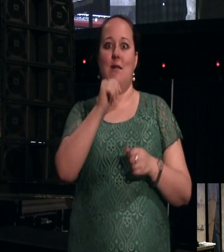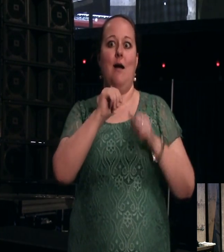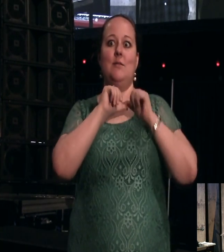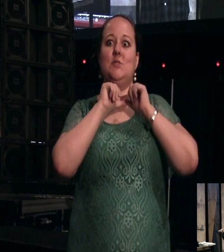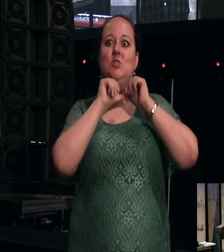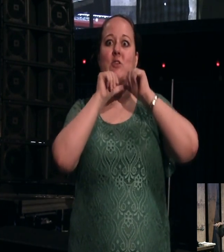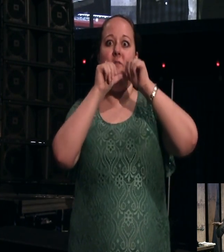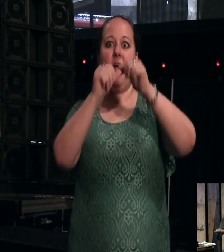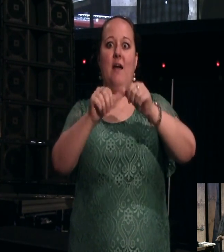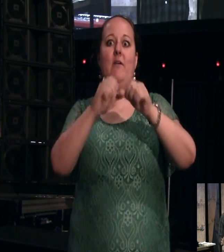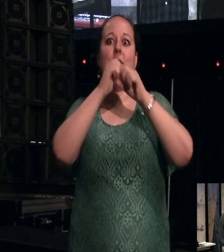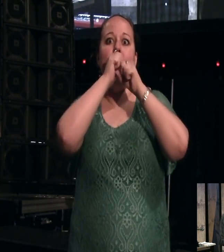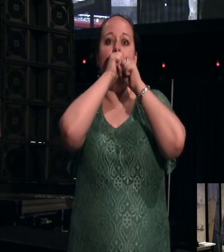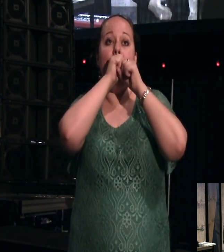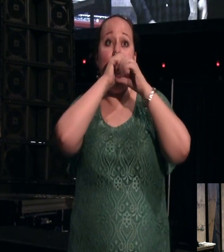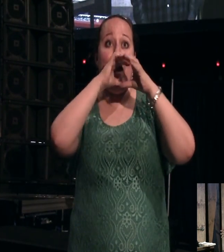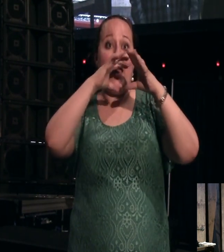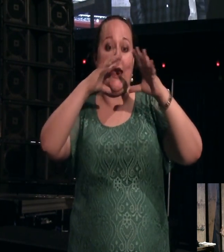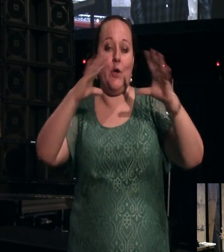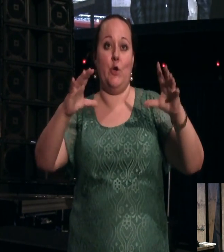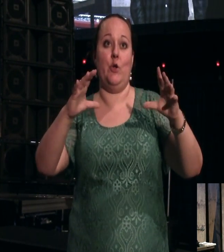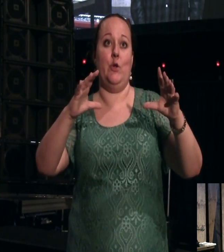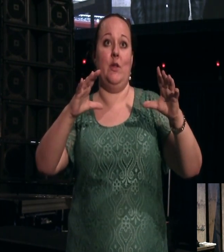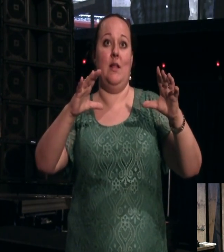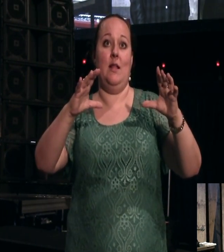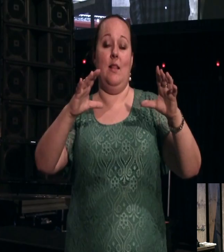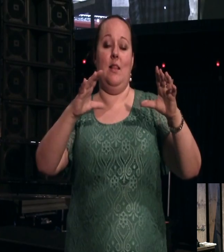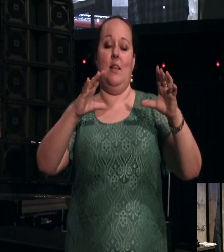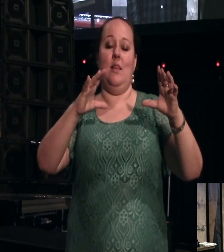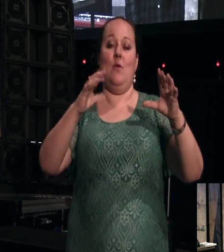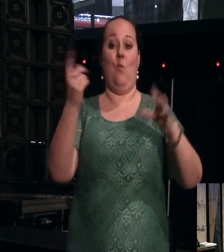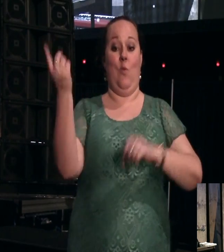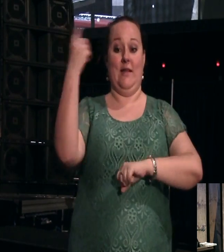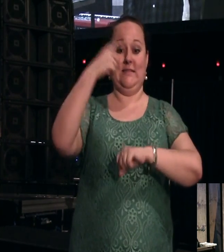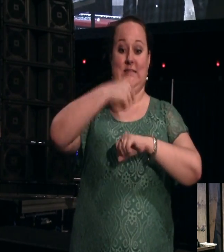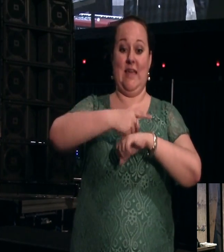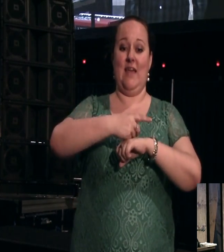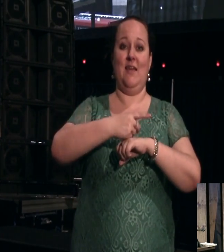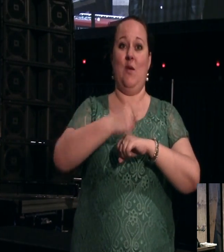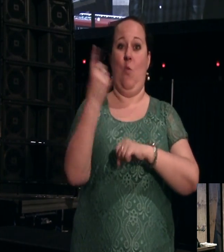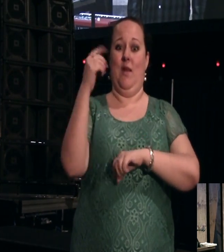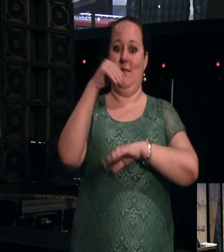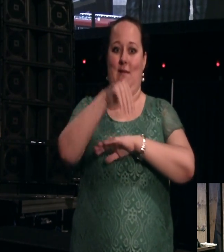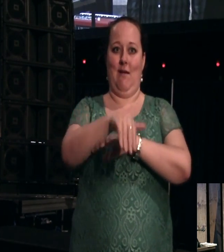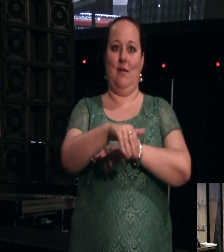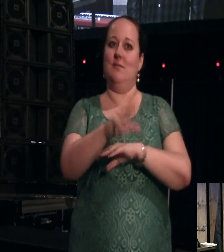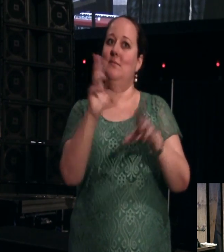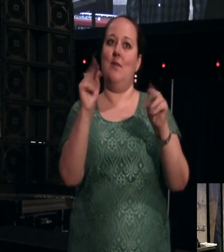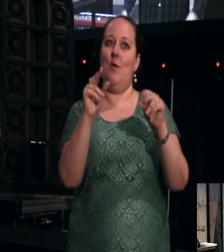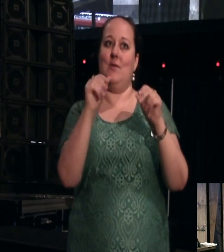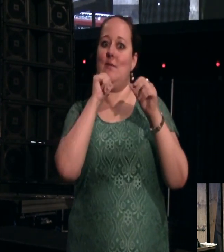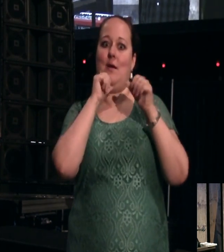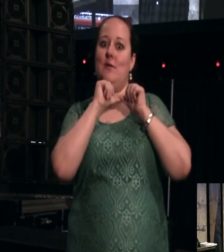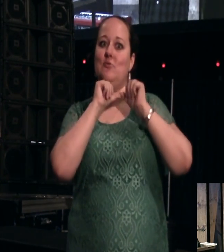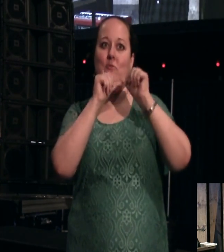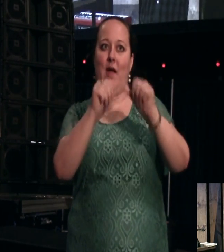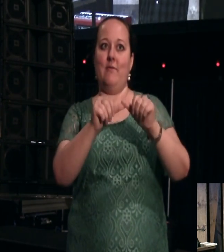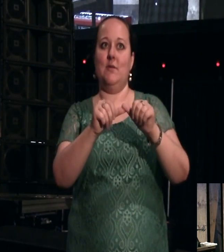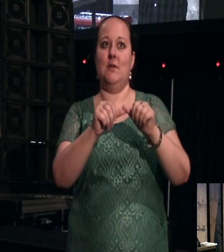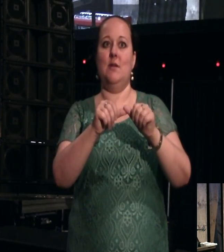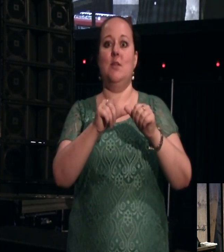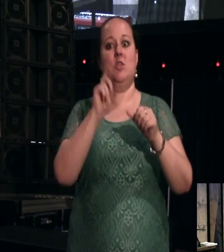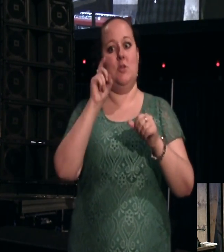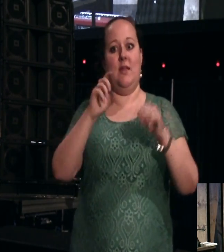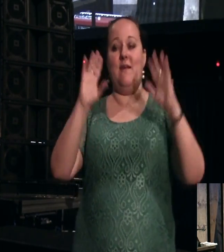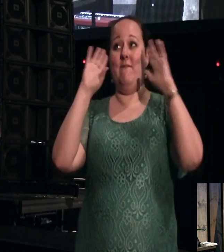See, your relationship with God was never meant to survive just off of the air that's breathed into it on just one day, one